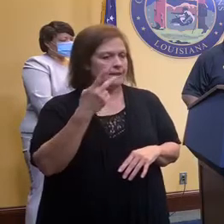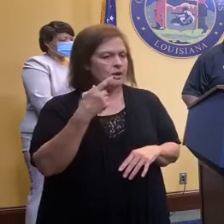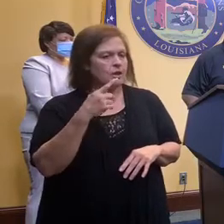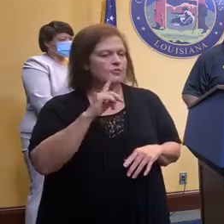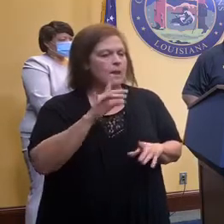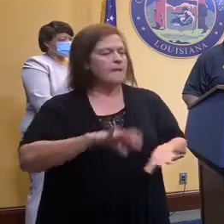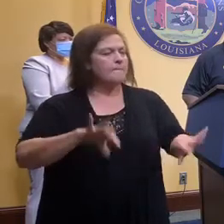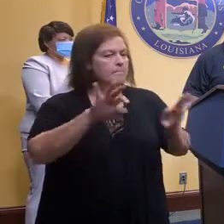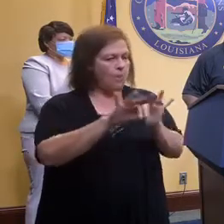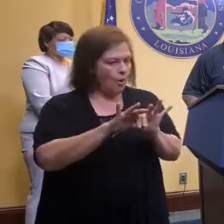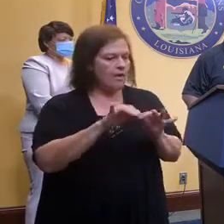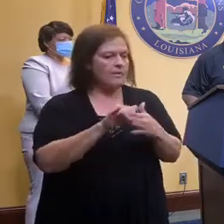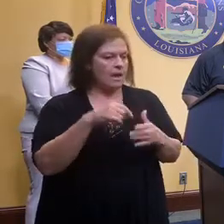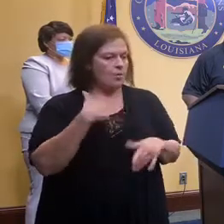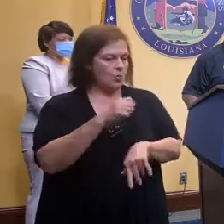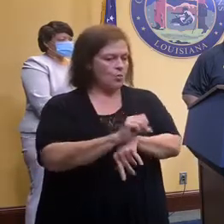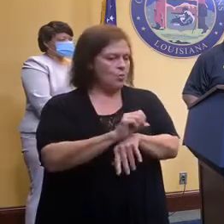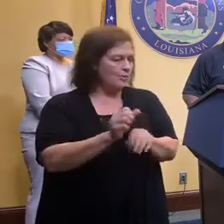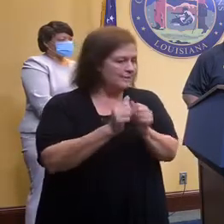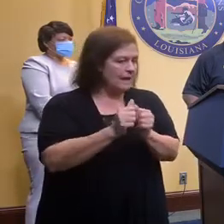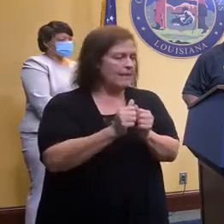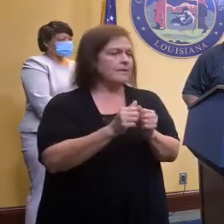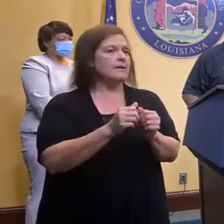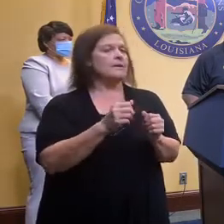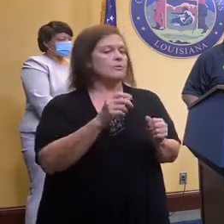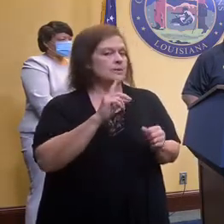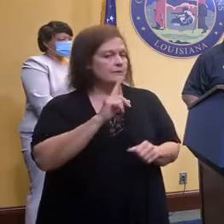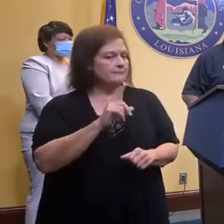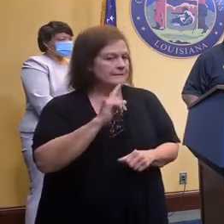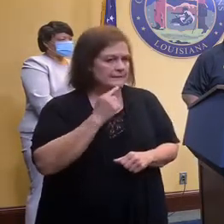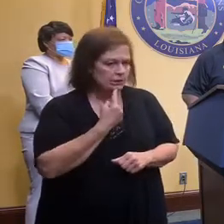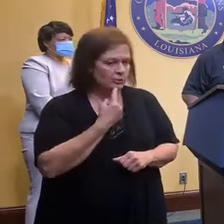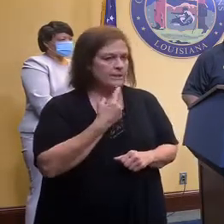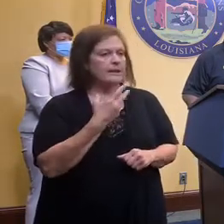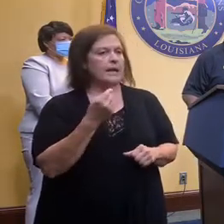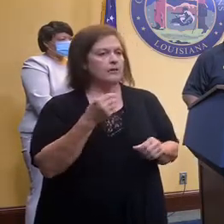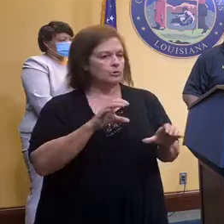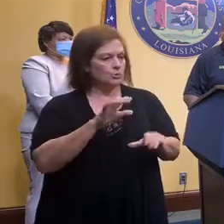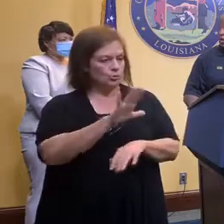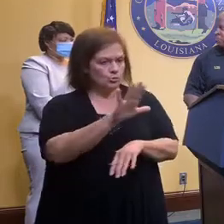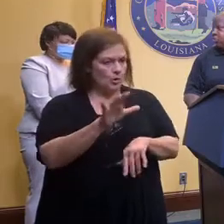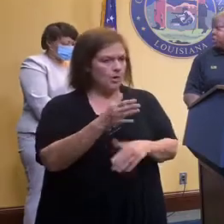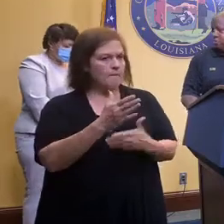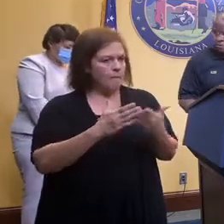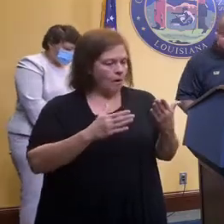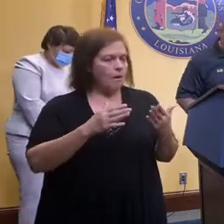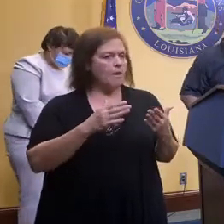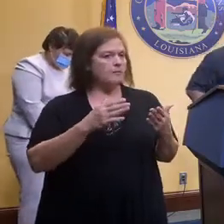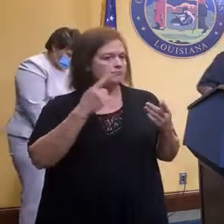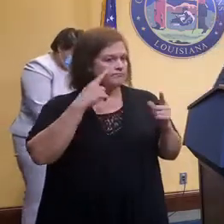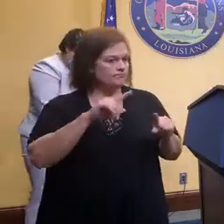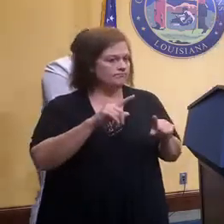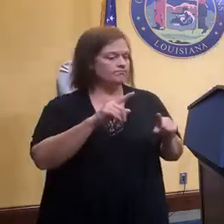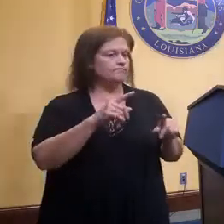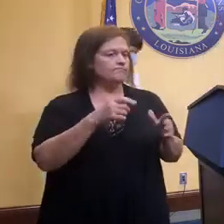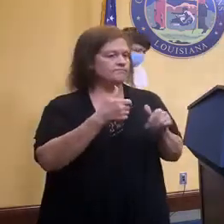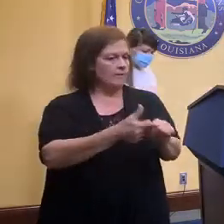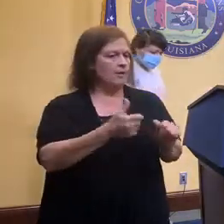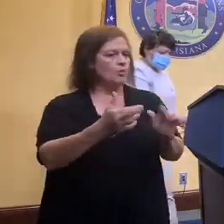that we come together, and that we take this seriously, and that you do your part. Thank you very much. Thank you. Thank you,